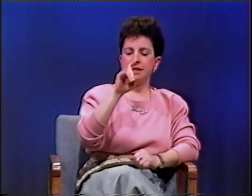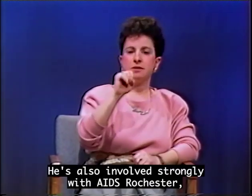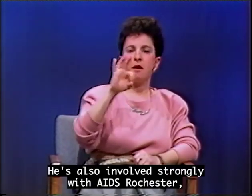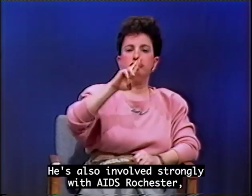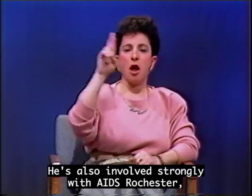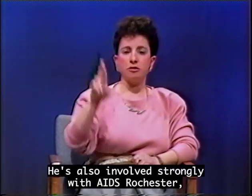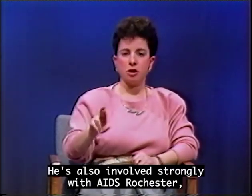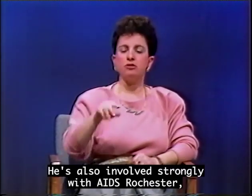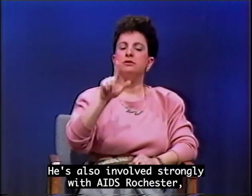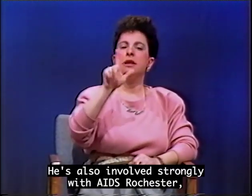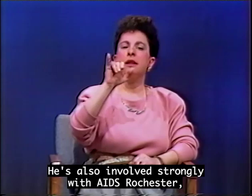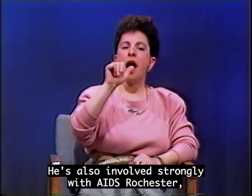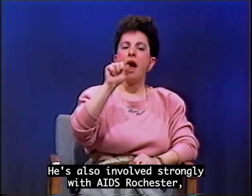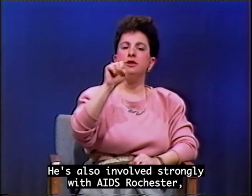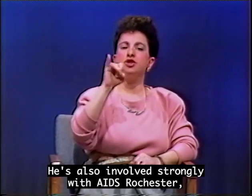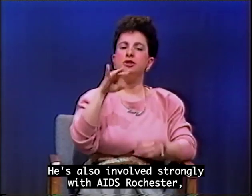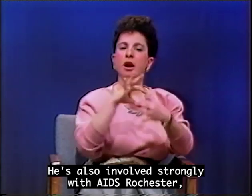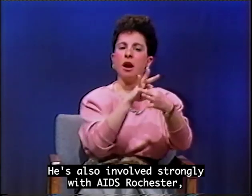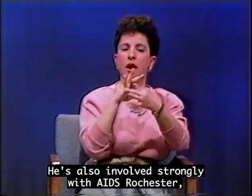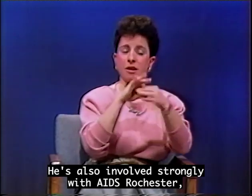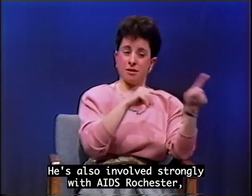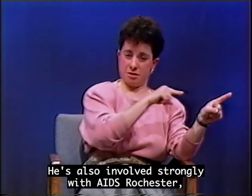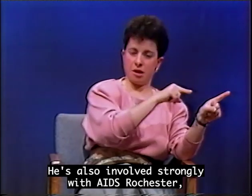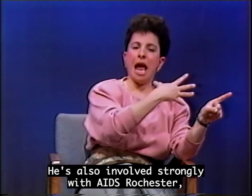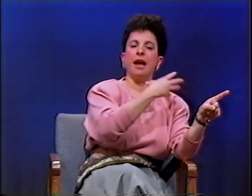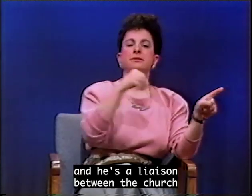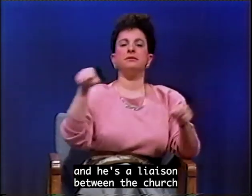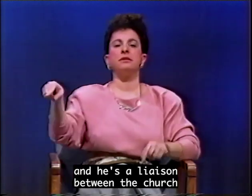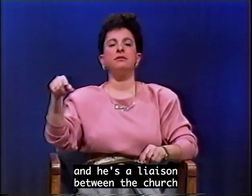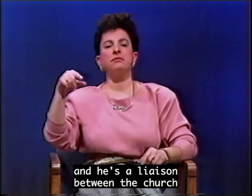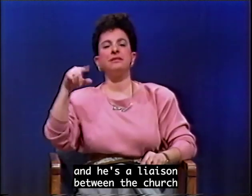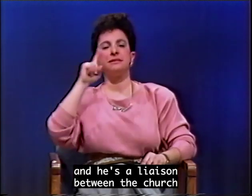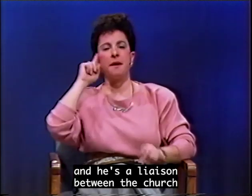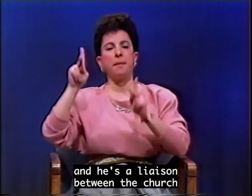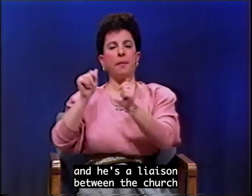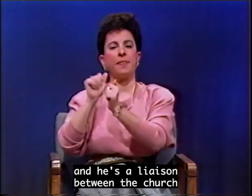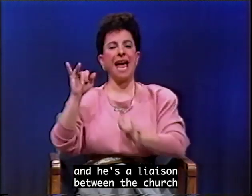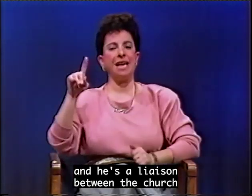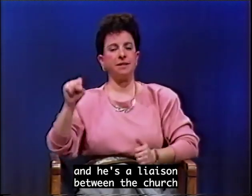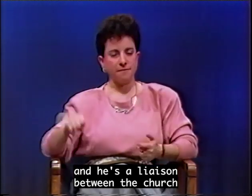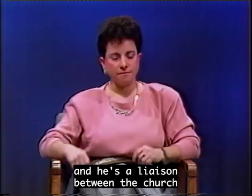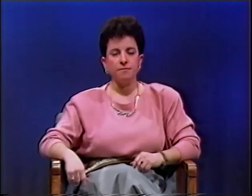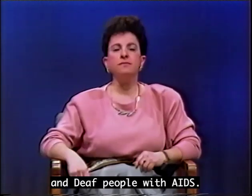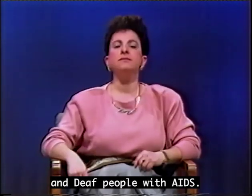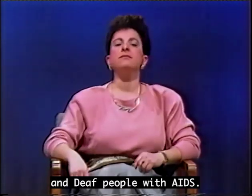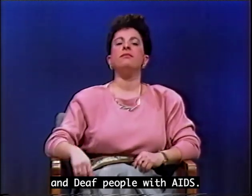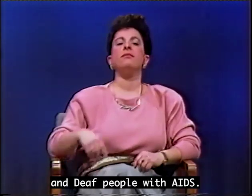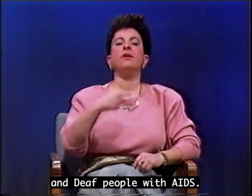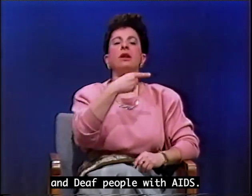He's also involved strongly with AIDS Rochester, and he's a liaison between the church and deaf people with